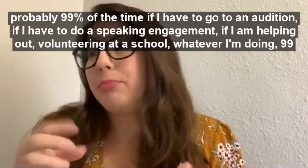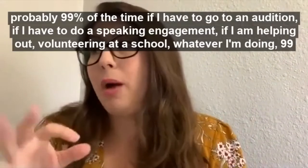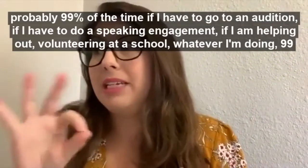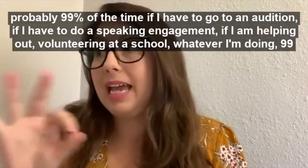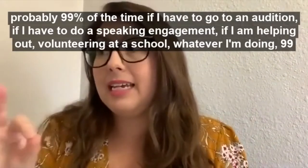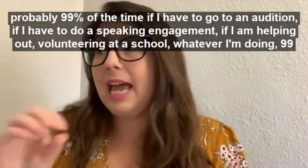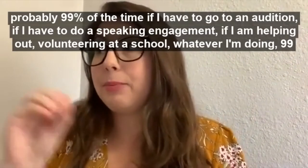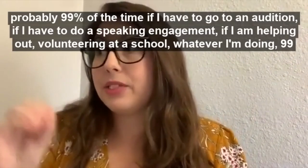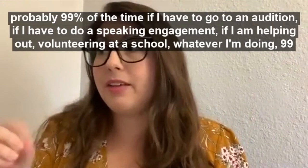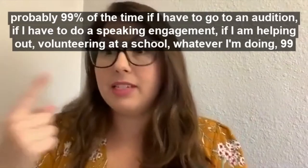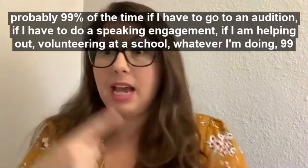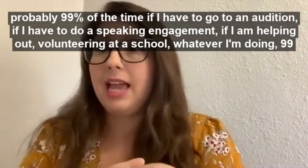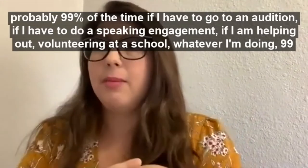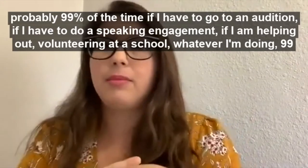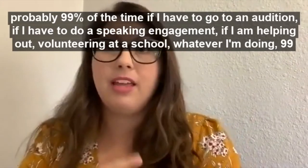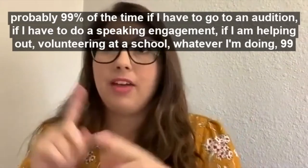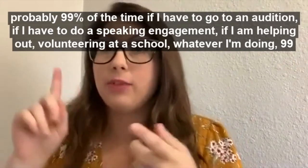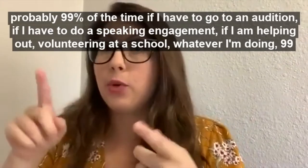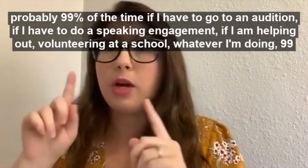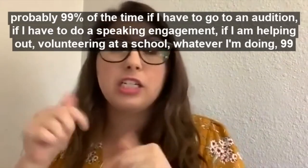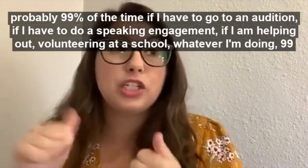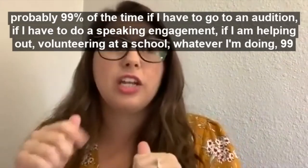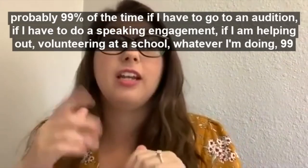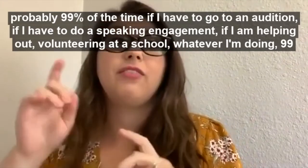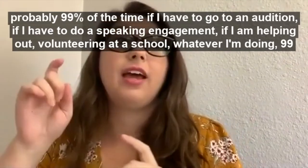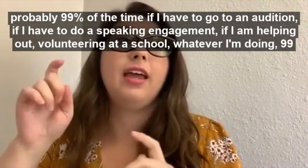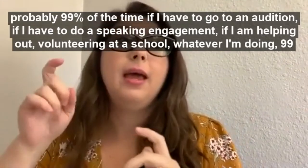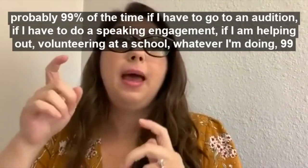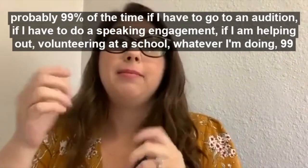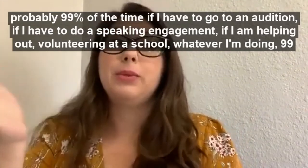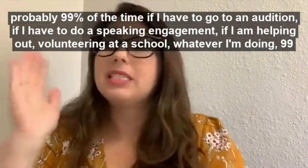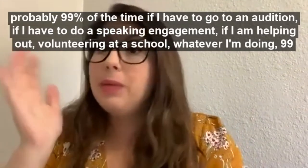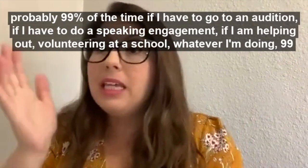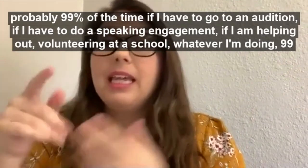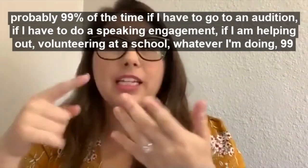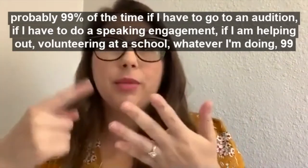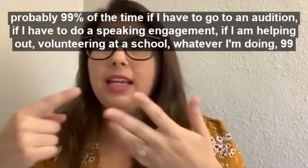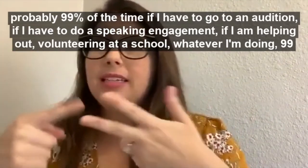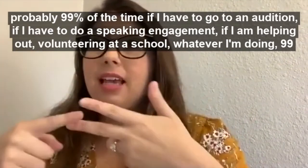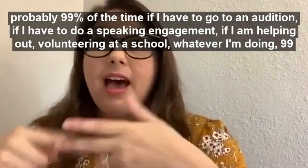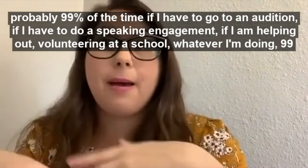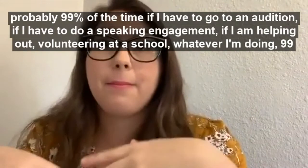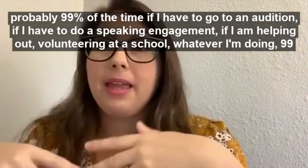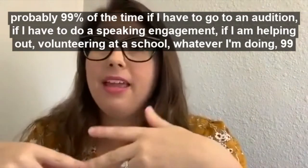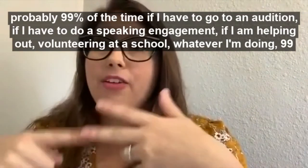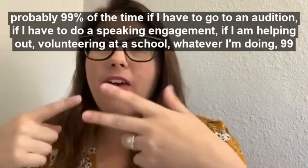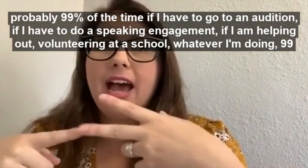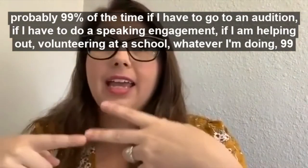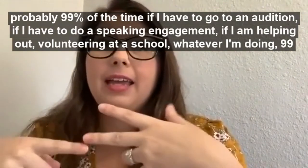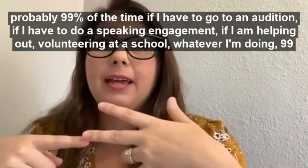probably 99% of the time, if I have to go to audition, if I am doing a speaking engagement, if I am,